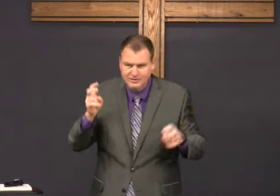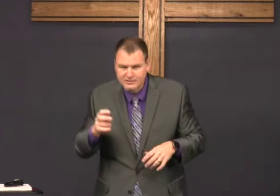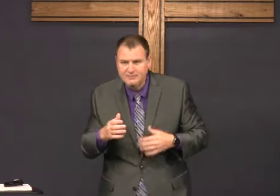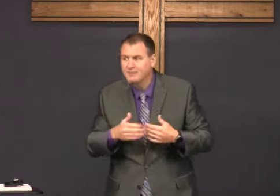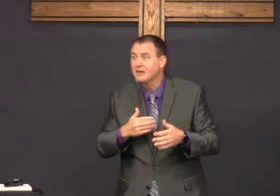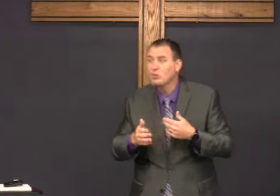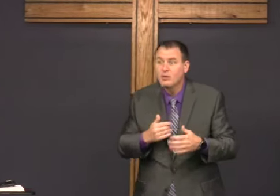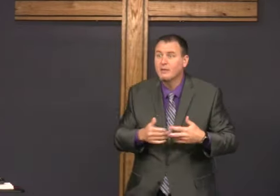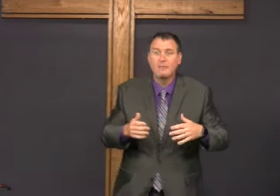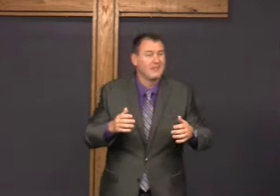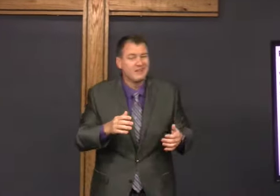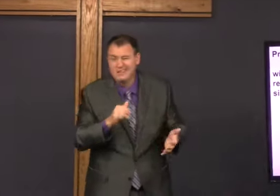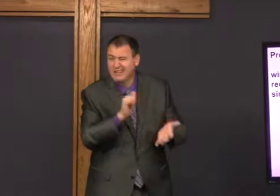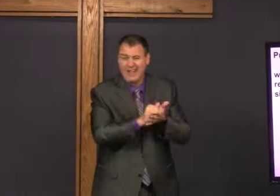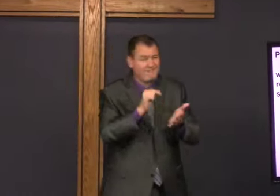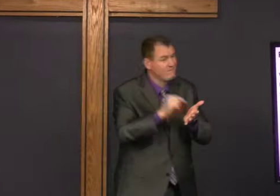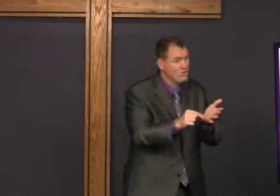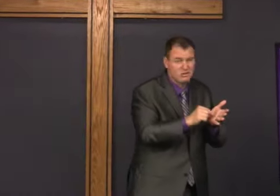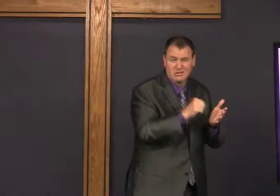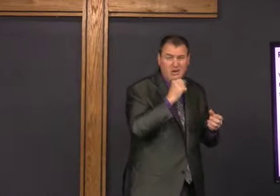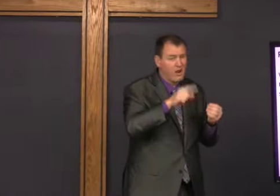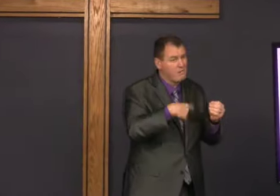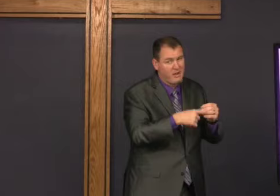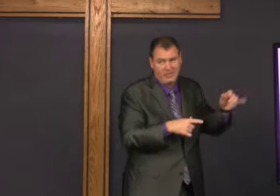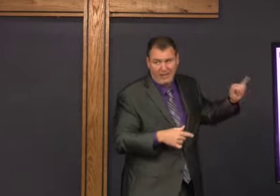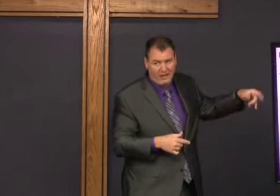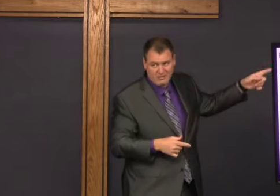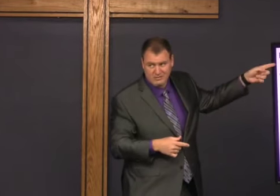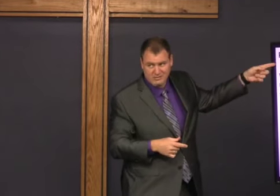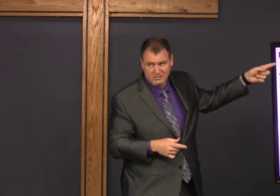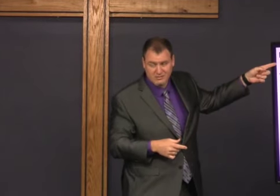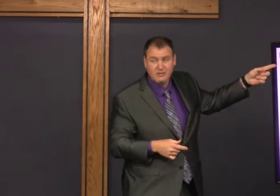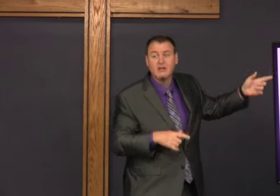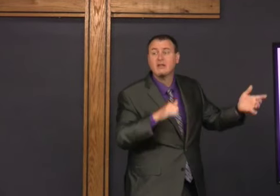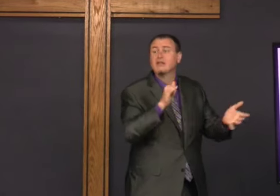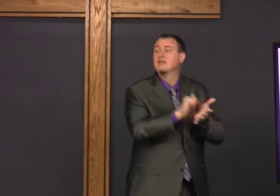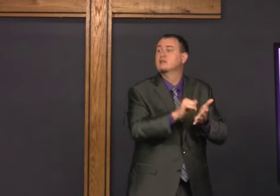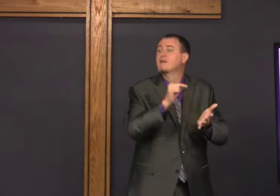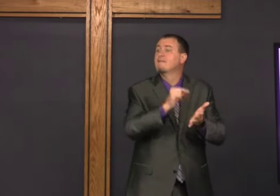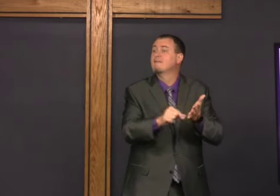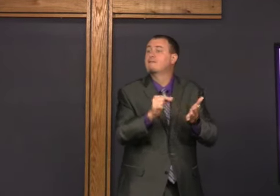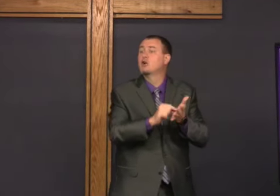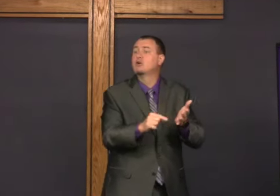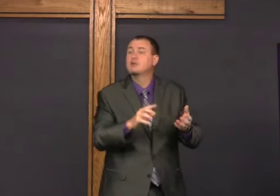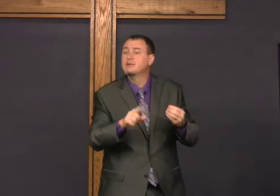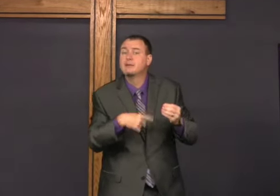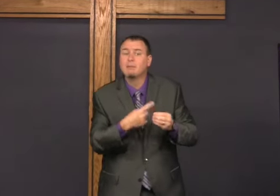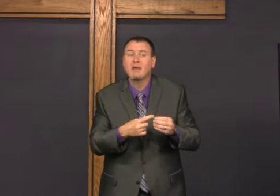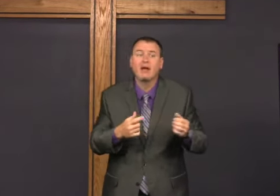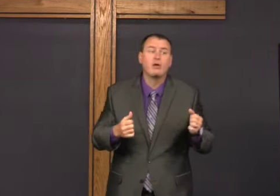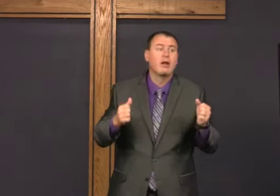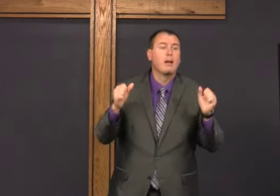You can hear it phrase anyway. That verse is not about that. That verse is